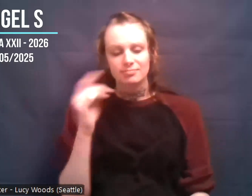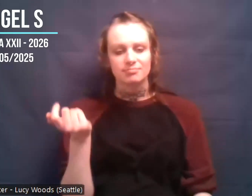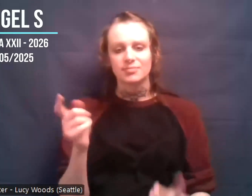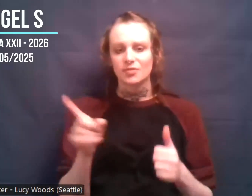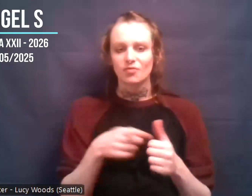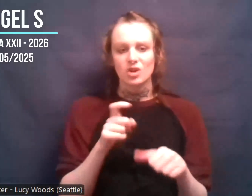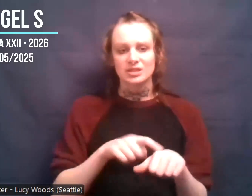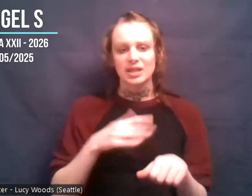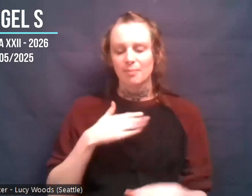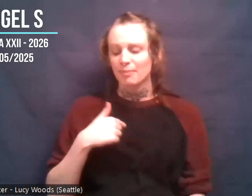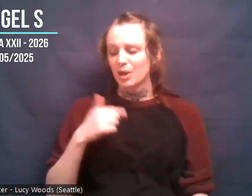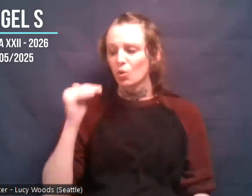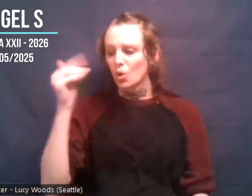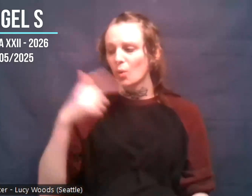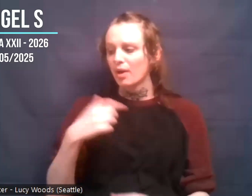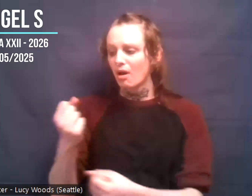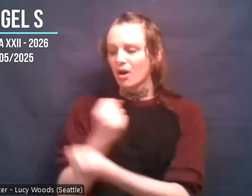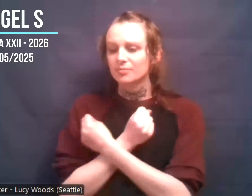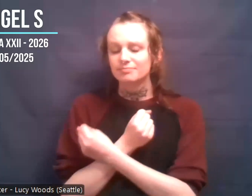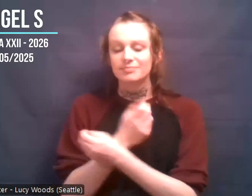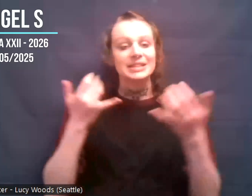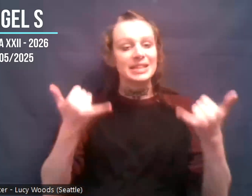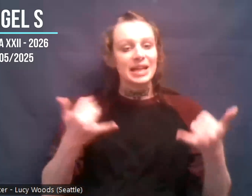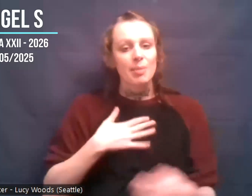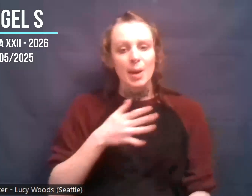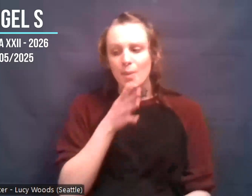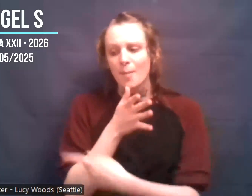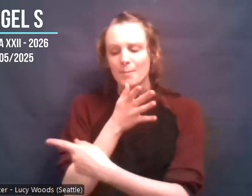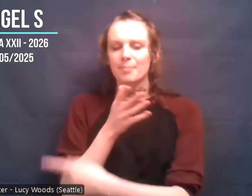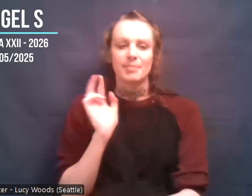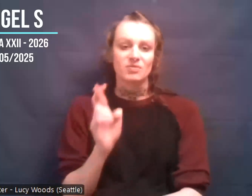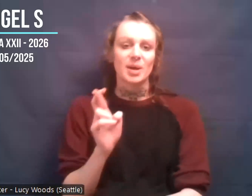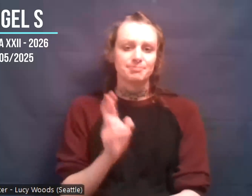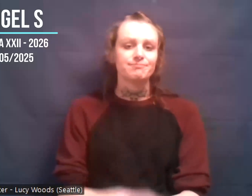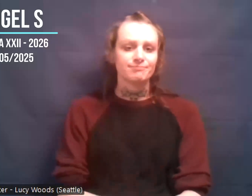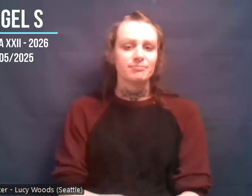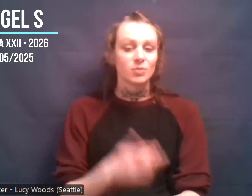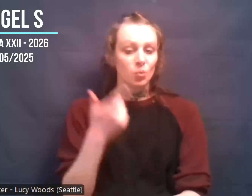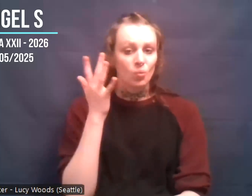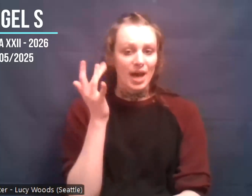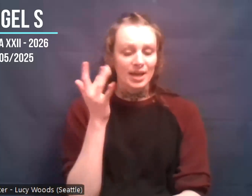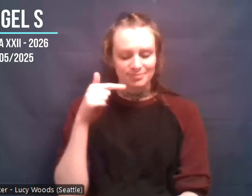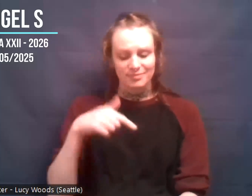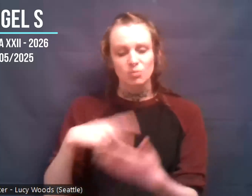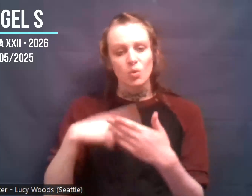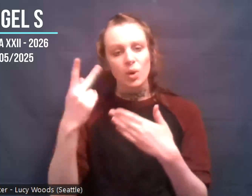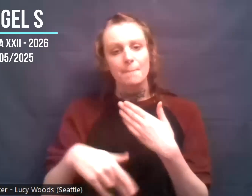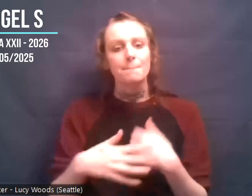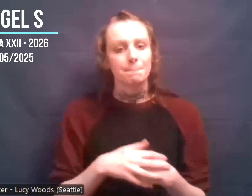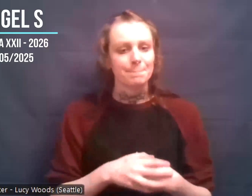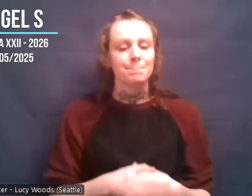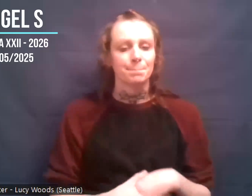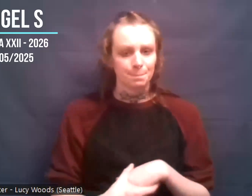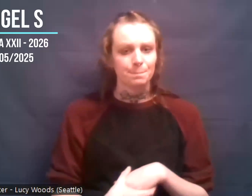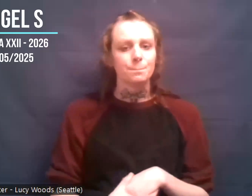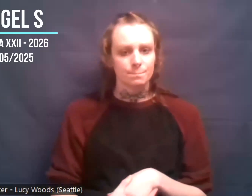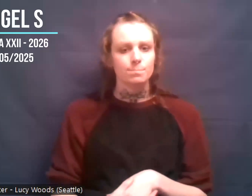And my mom's my best friend today. It's because of this program, you know.